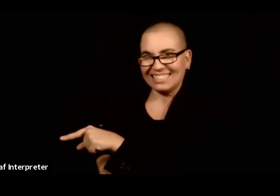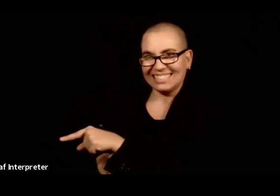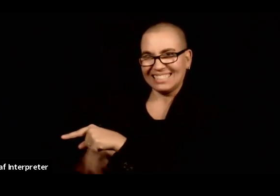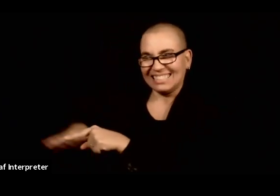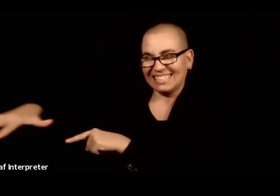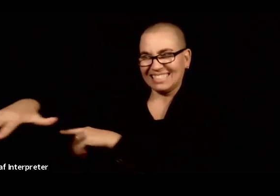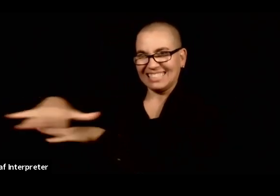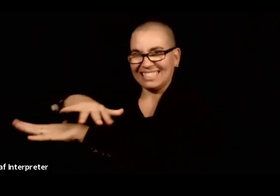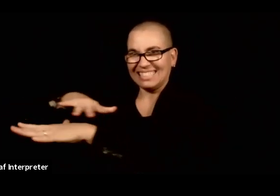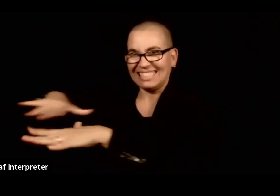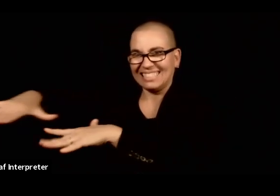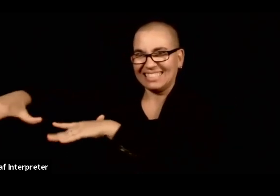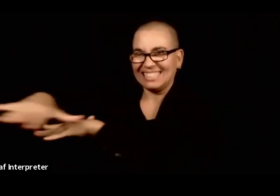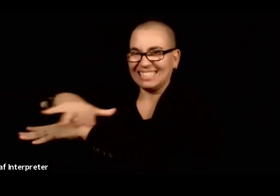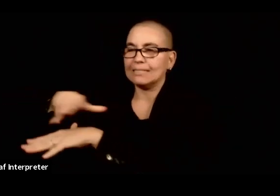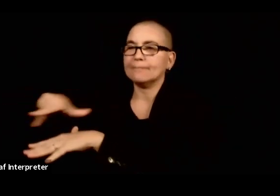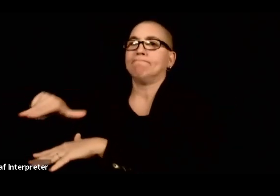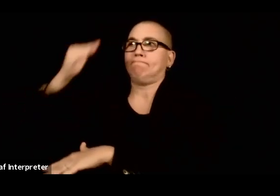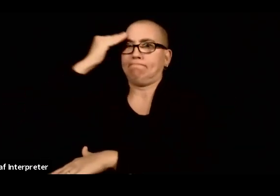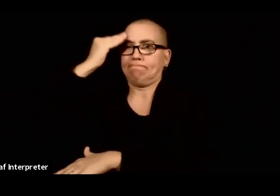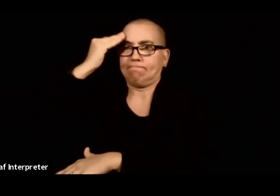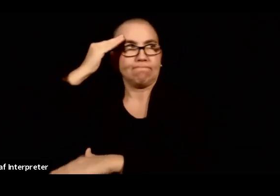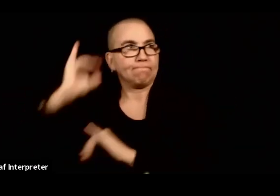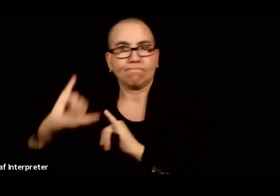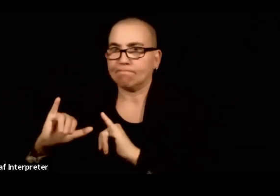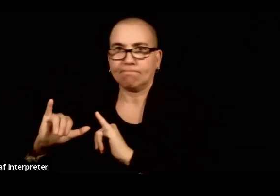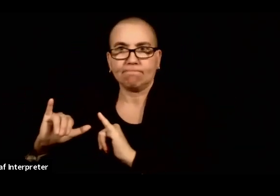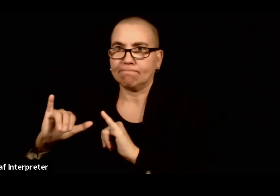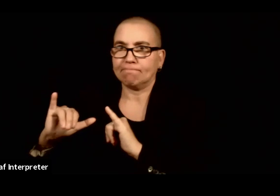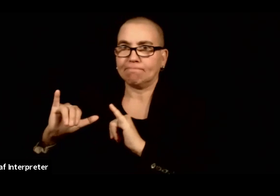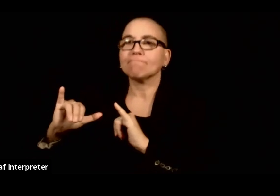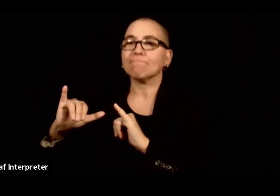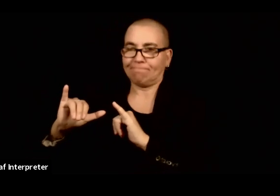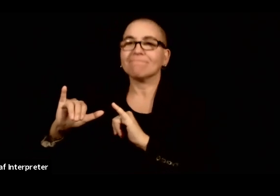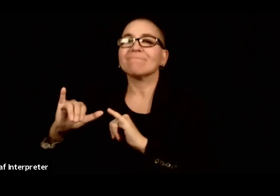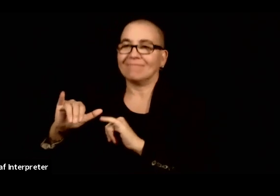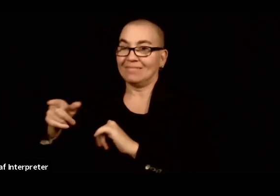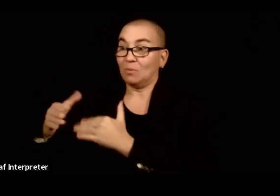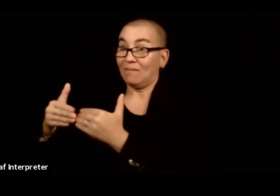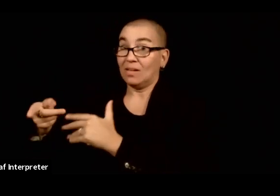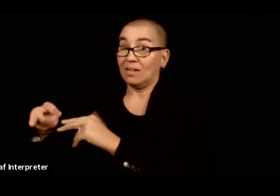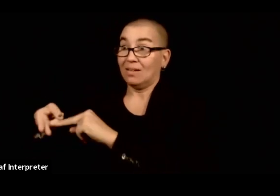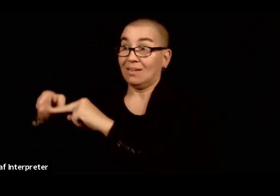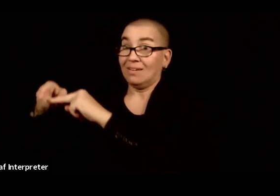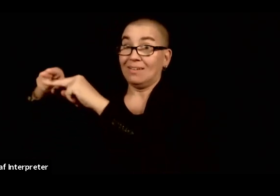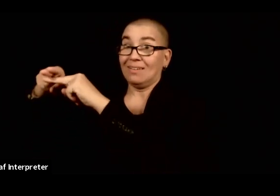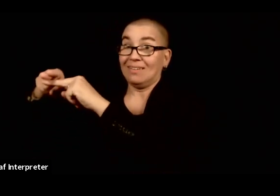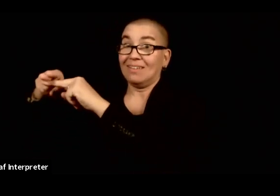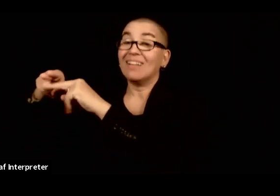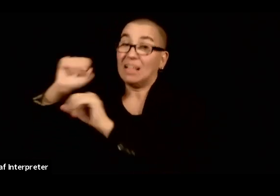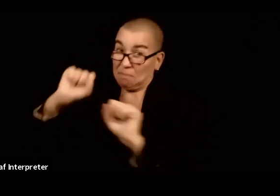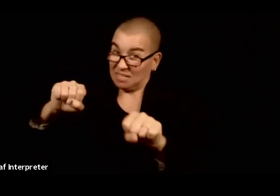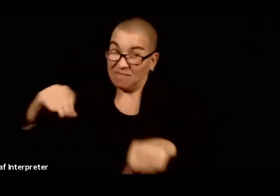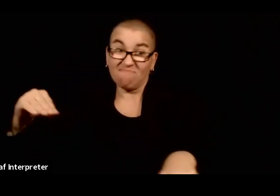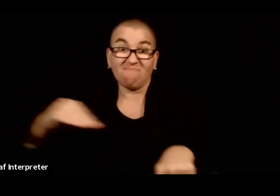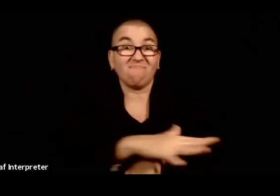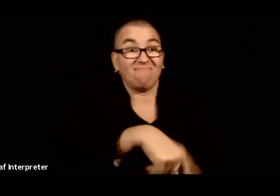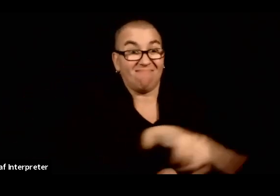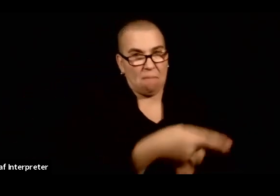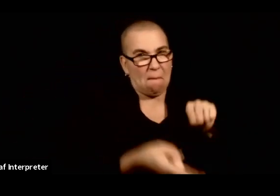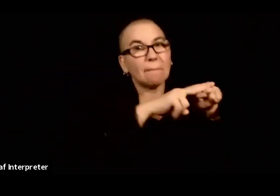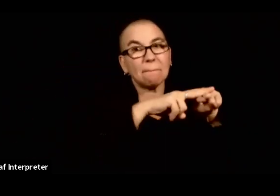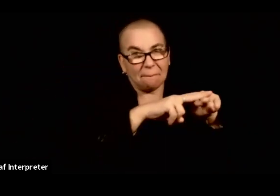community spread going on. So Chris or anyone else want to chime in? Yep, no, deaths are a lagging